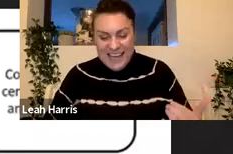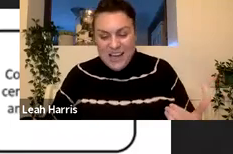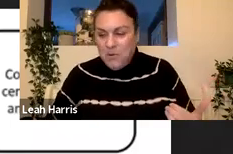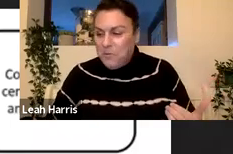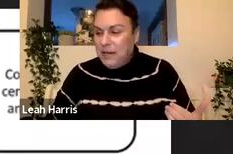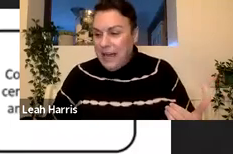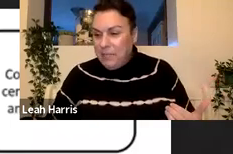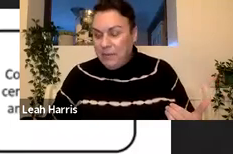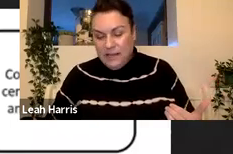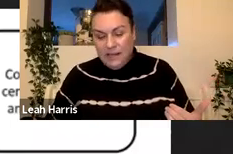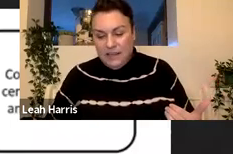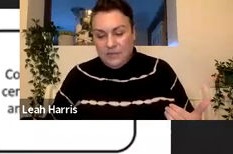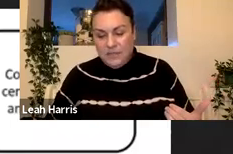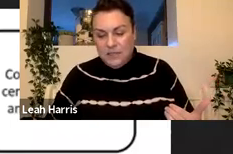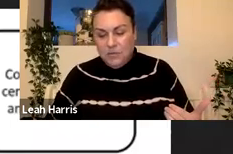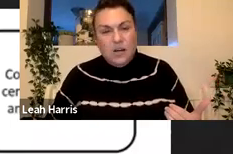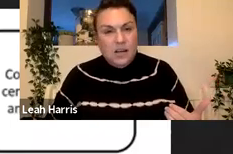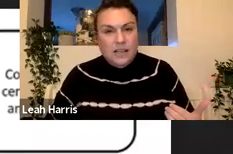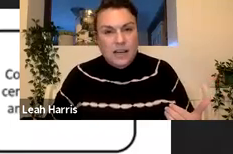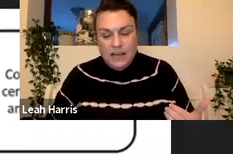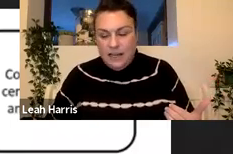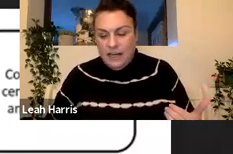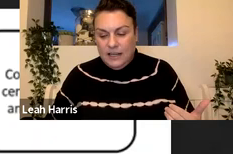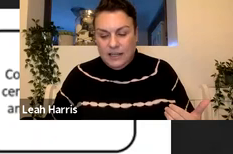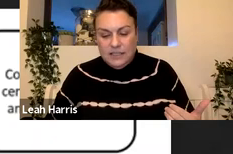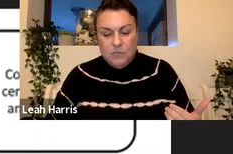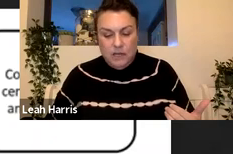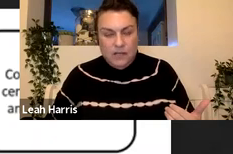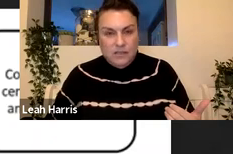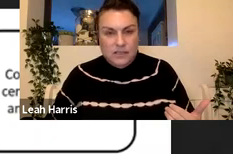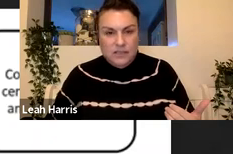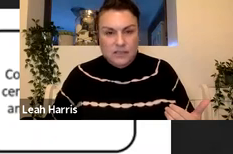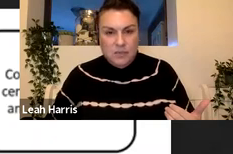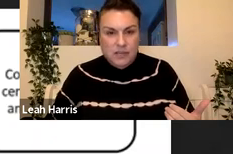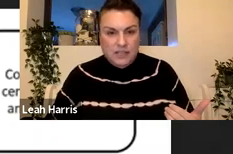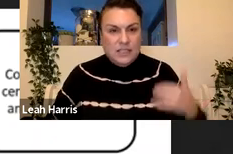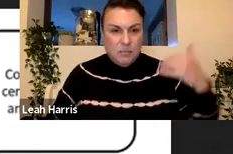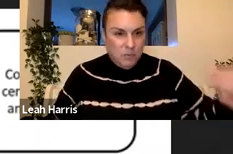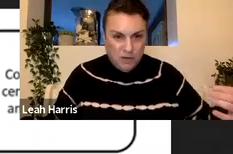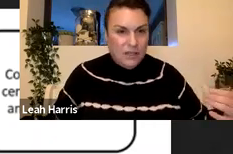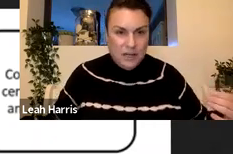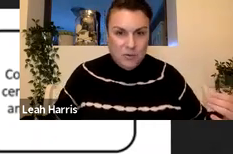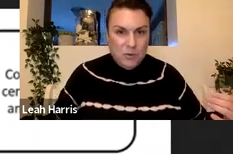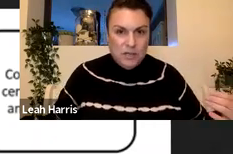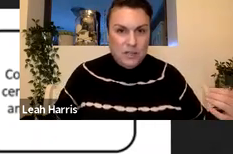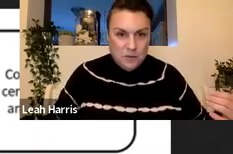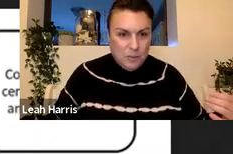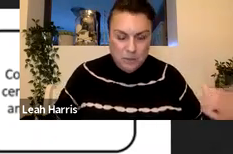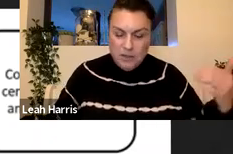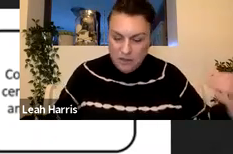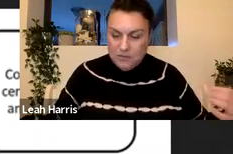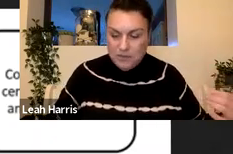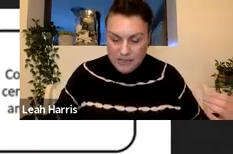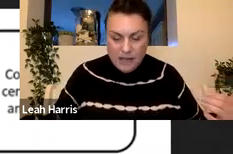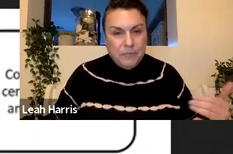what would happen if someone called 988 on someone else right just like people call 911 on other